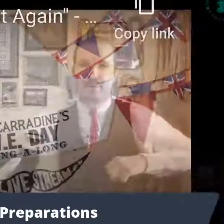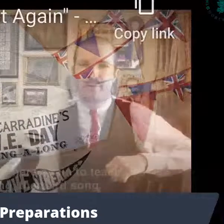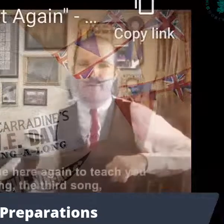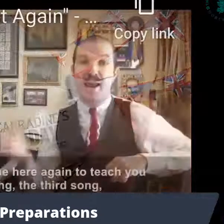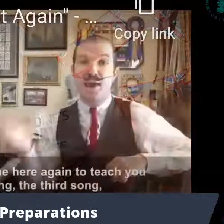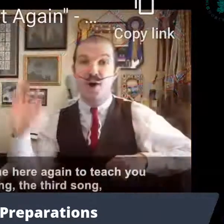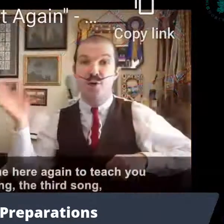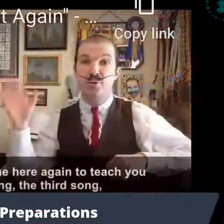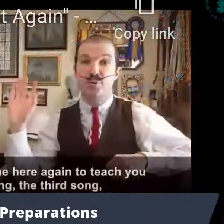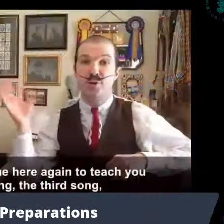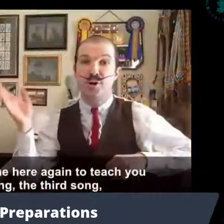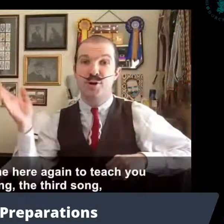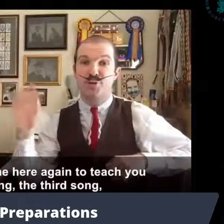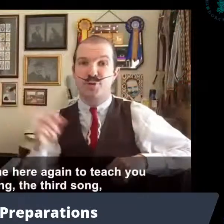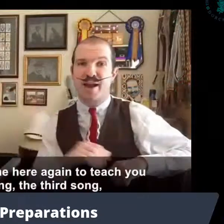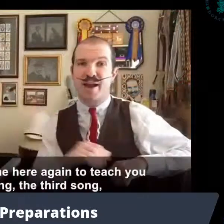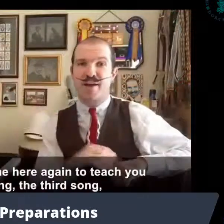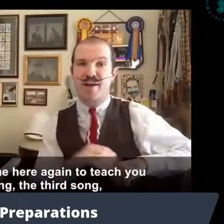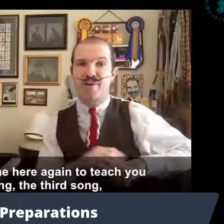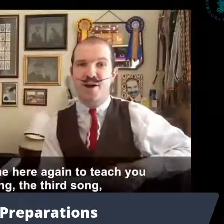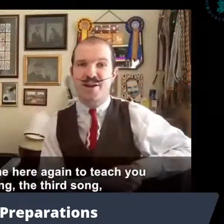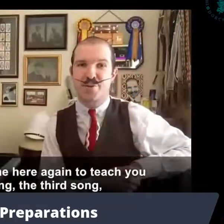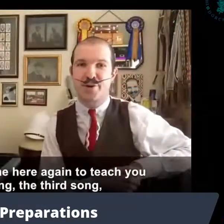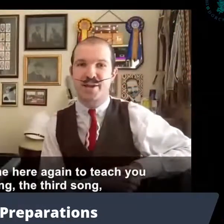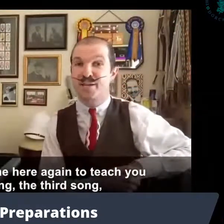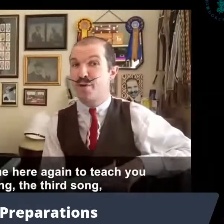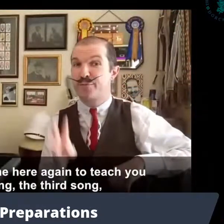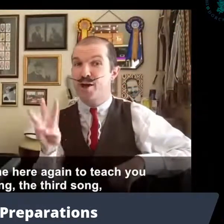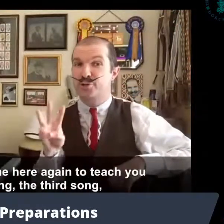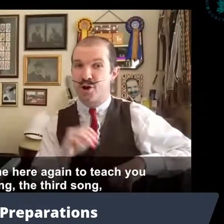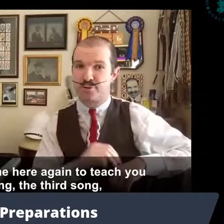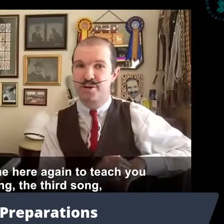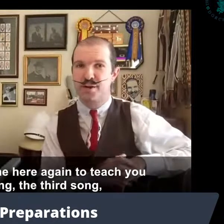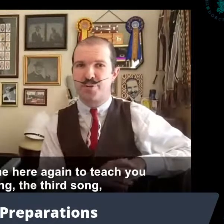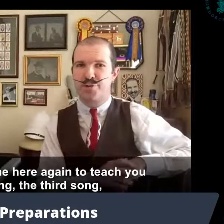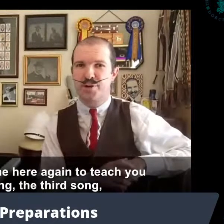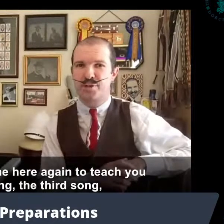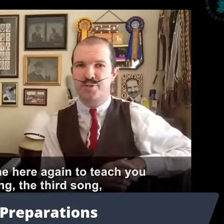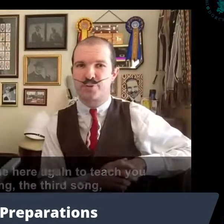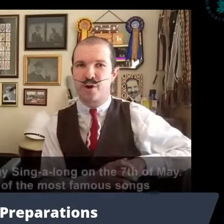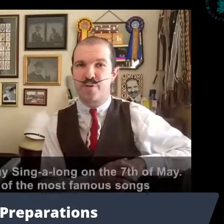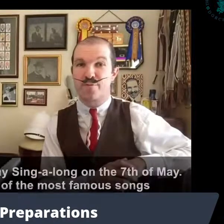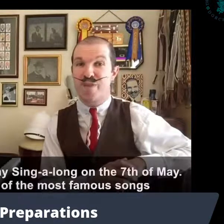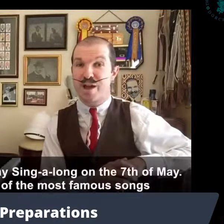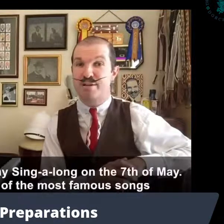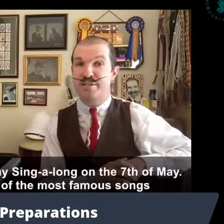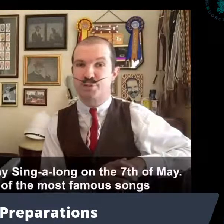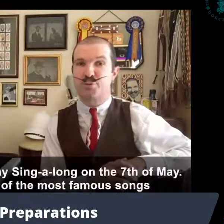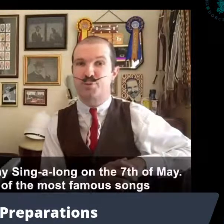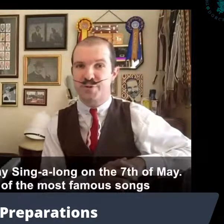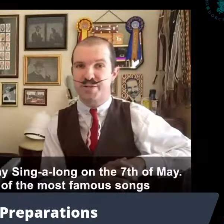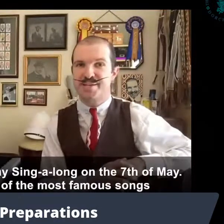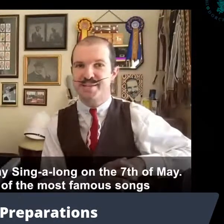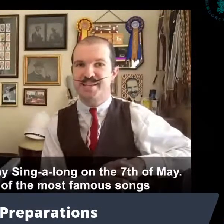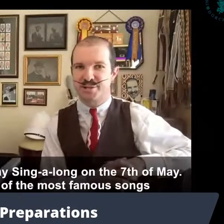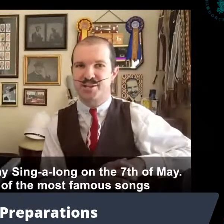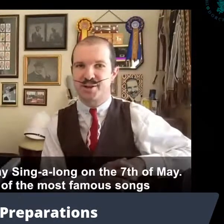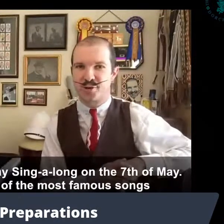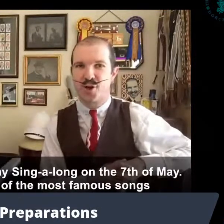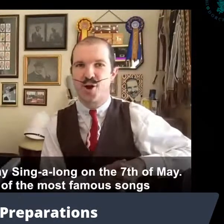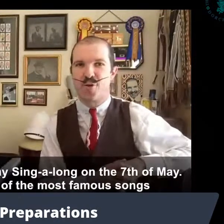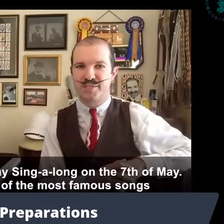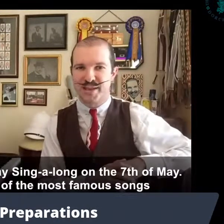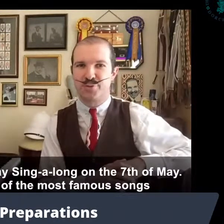Hello, Tom Caroline here again to teach you our final song, the third song for our very special VE Day sing-along on the 7th of